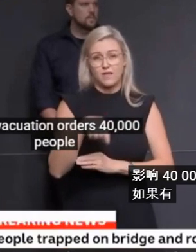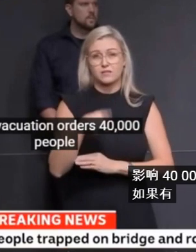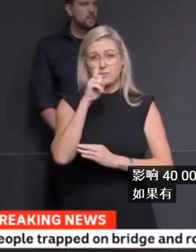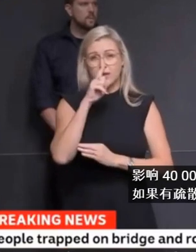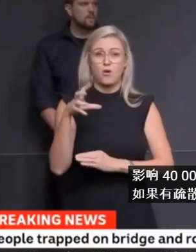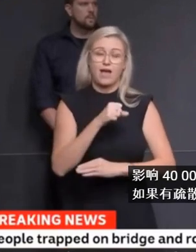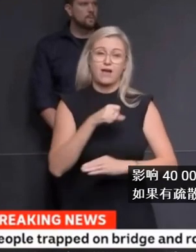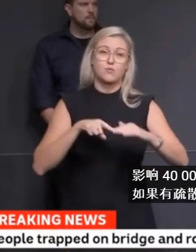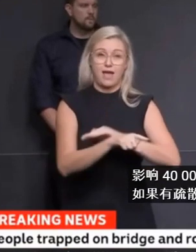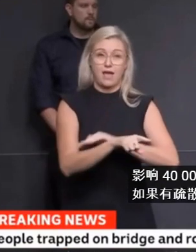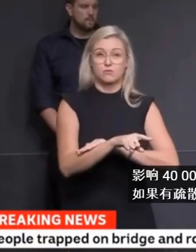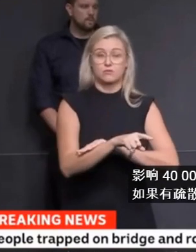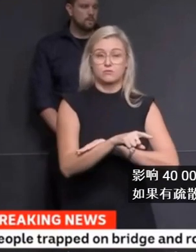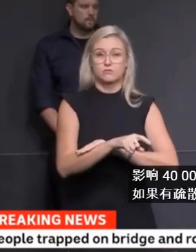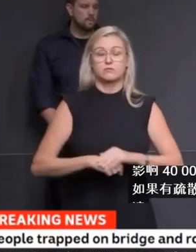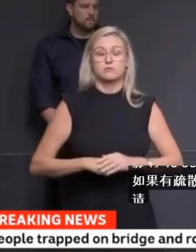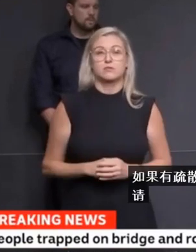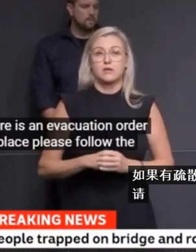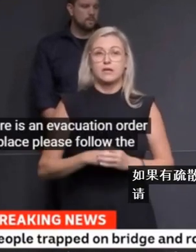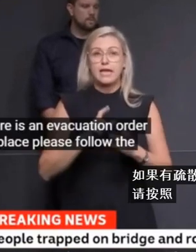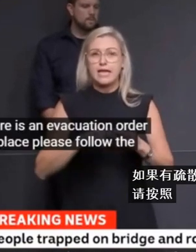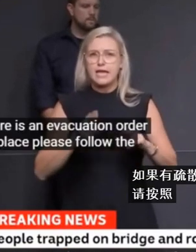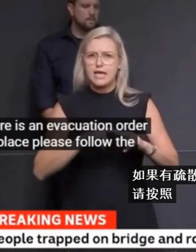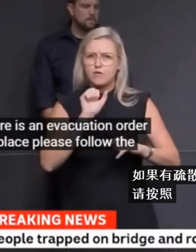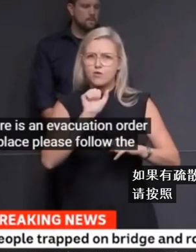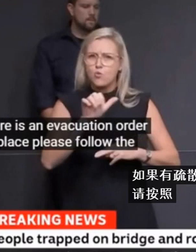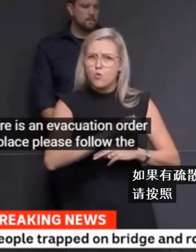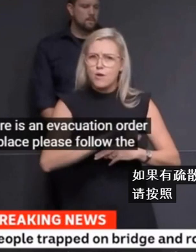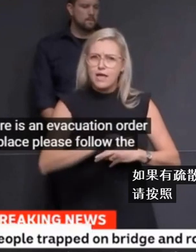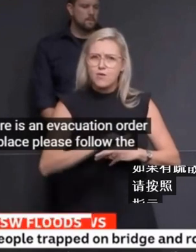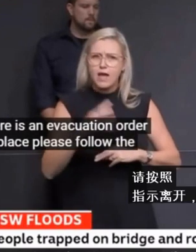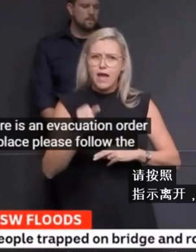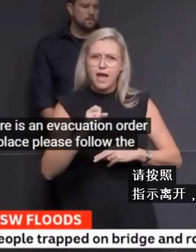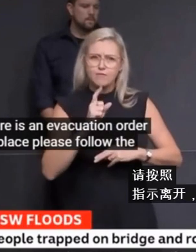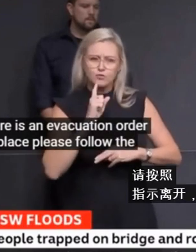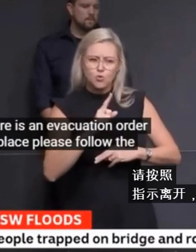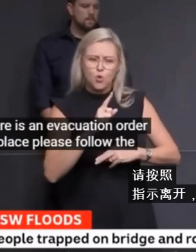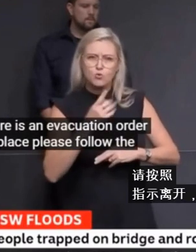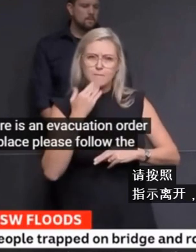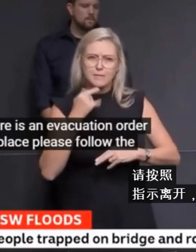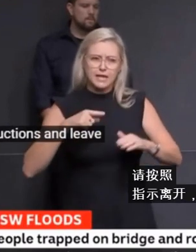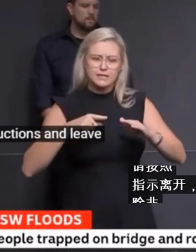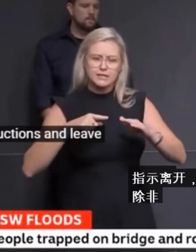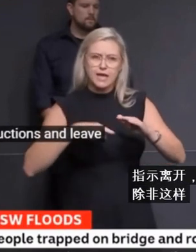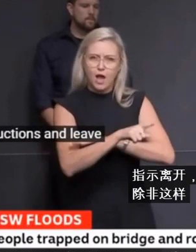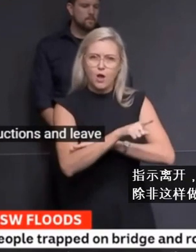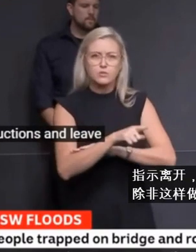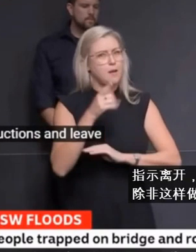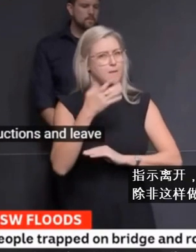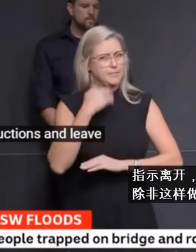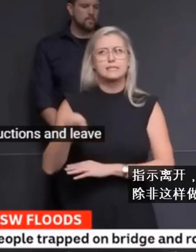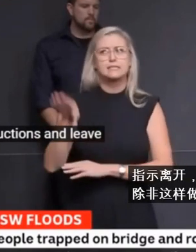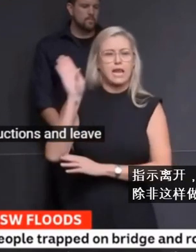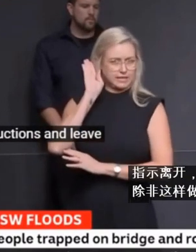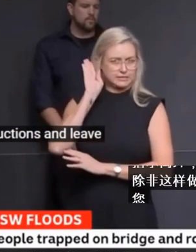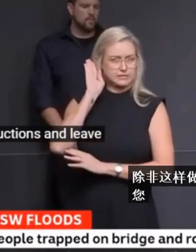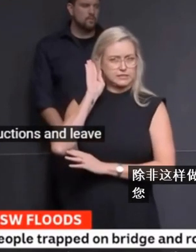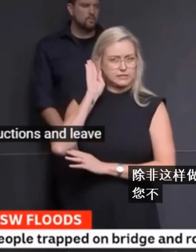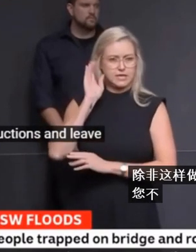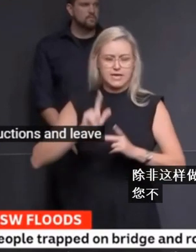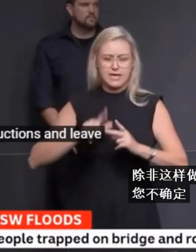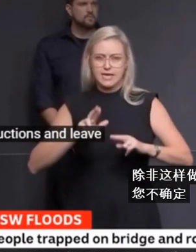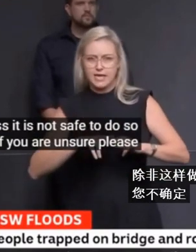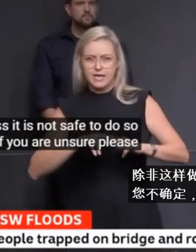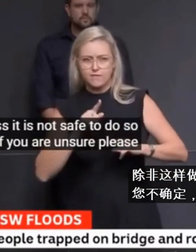is an evacuation order in place, please follow the instructions and leave. Unless it is not safe to do so, and if you